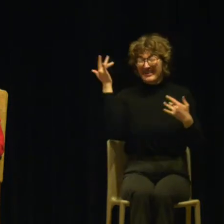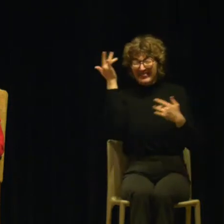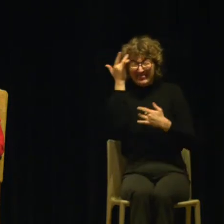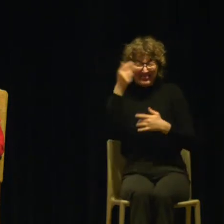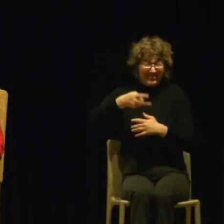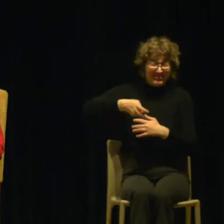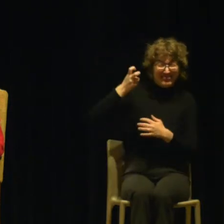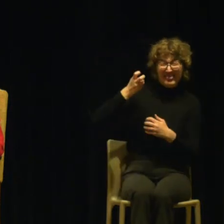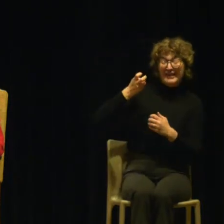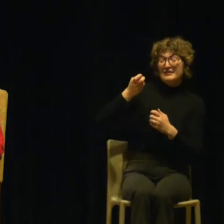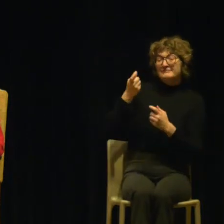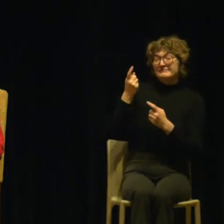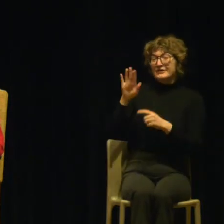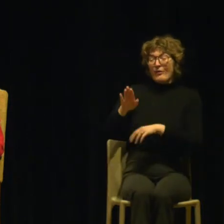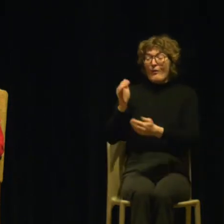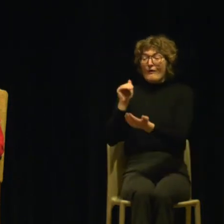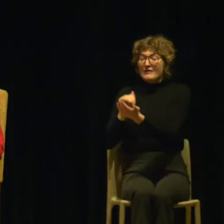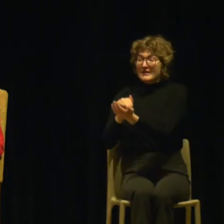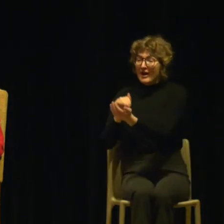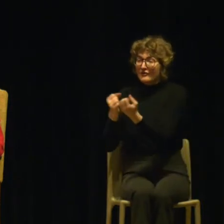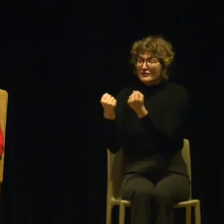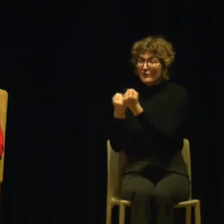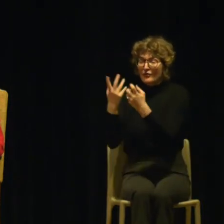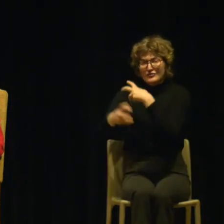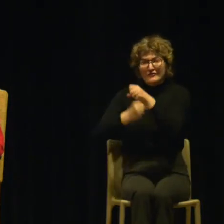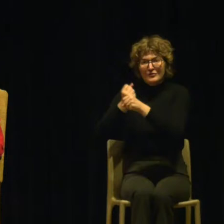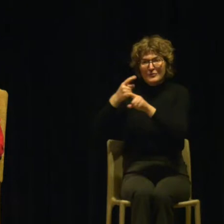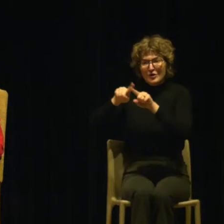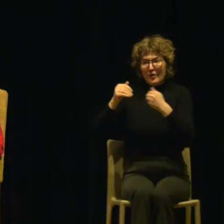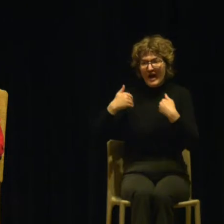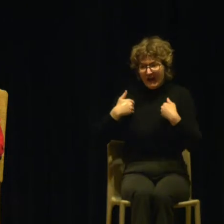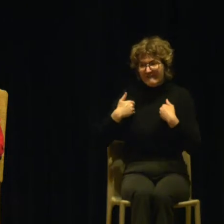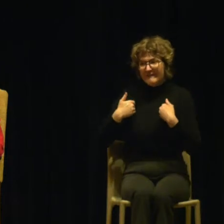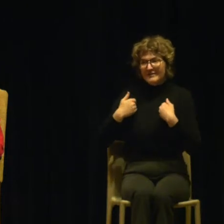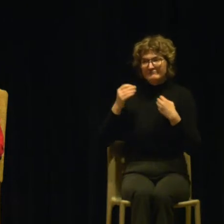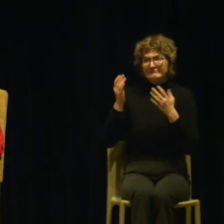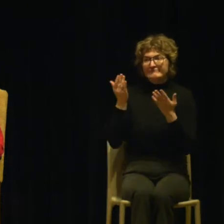person who's taking care of you the most, you'll never see them.